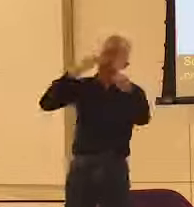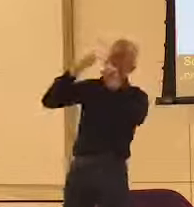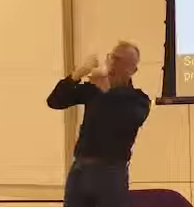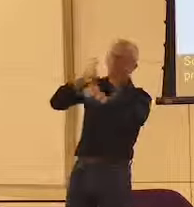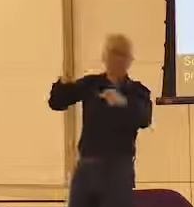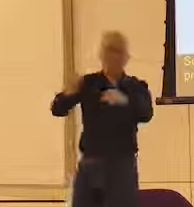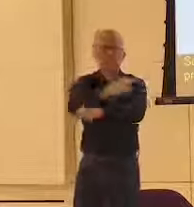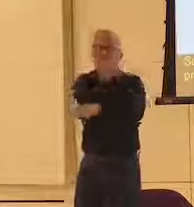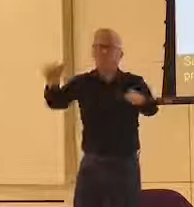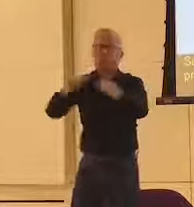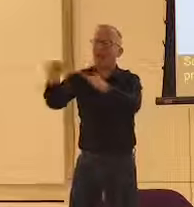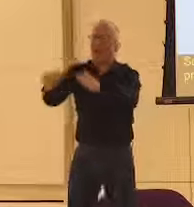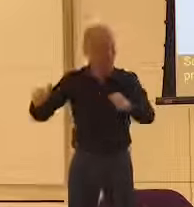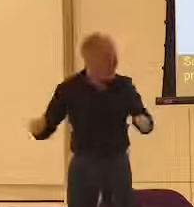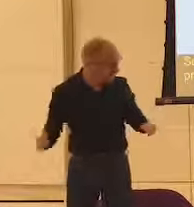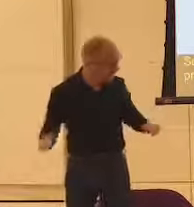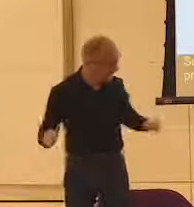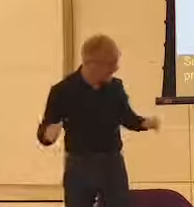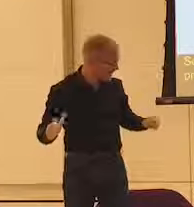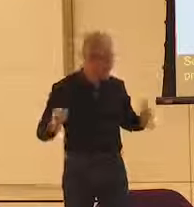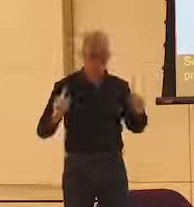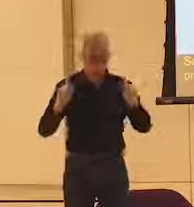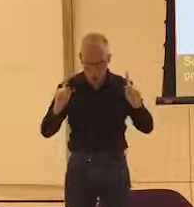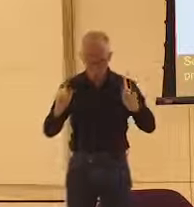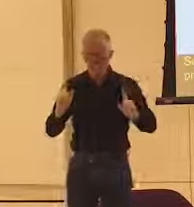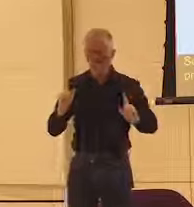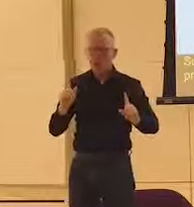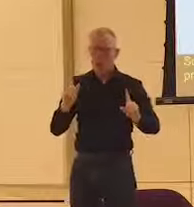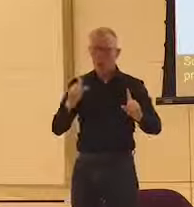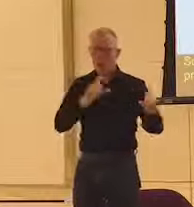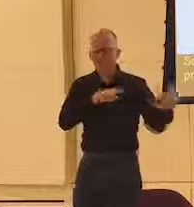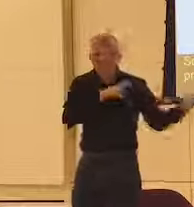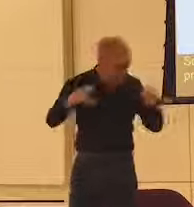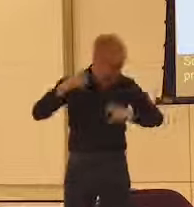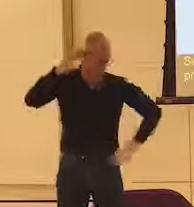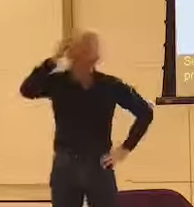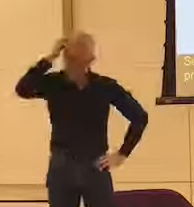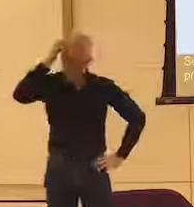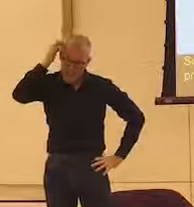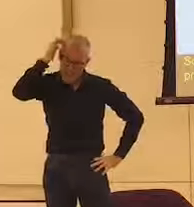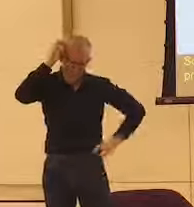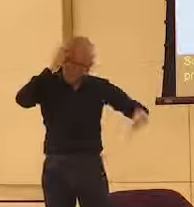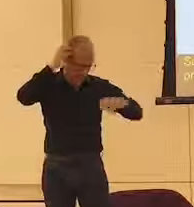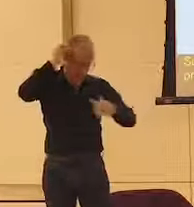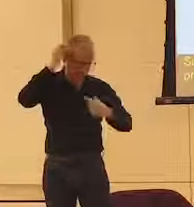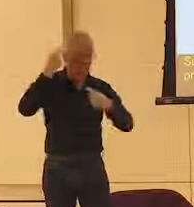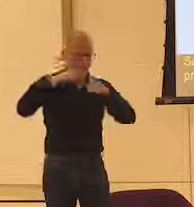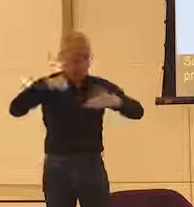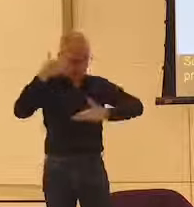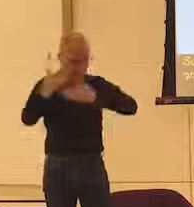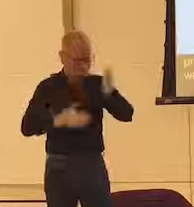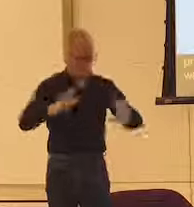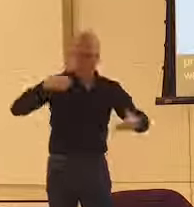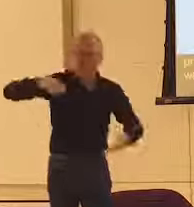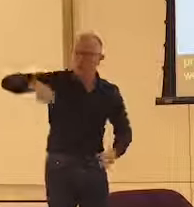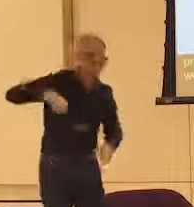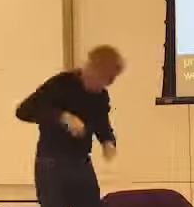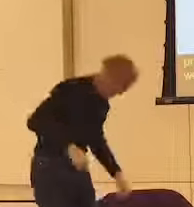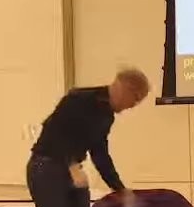But at the end of the day, we want mental health. We want mental well-being. We want all to be good.